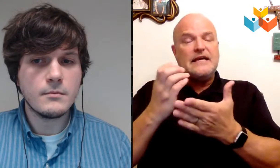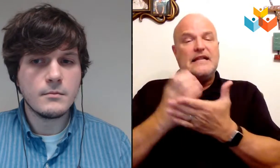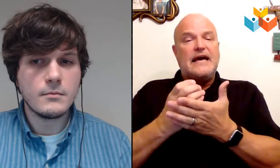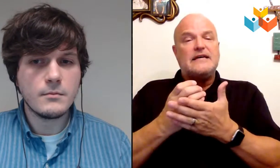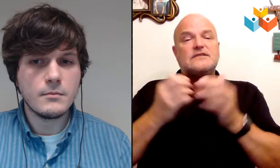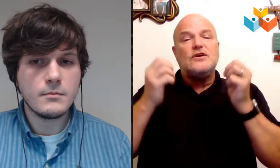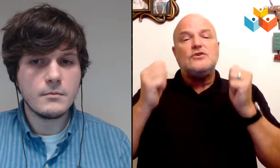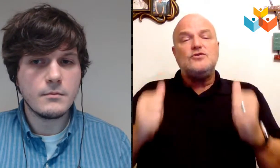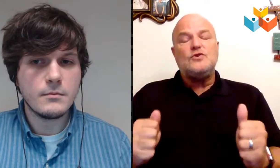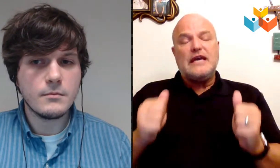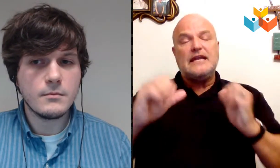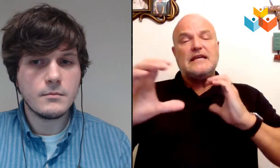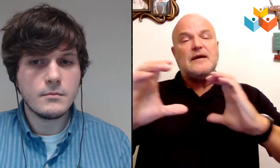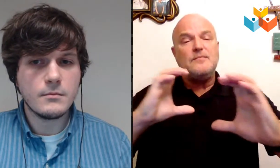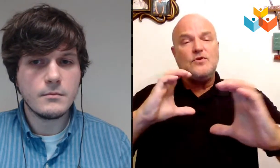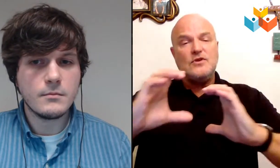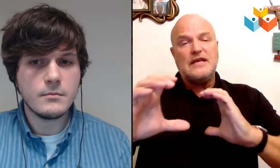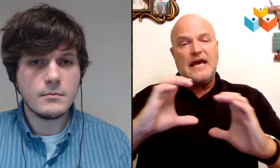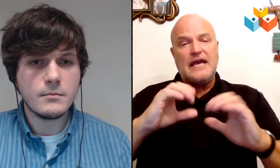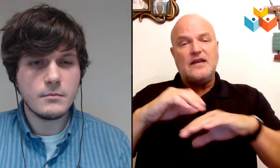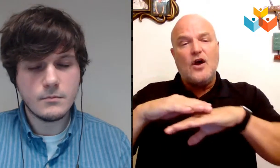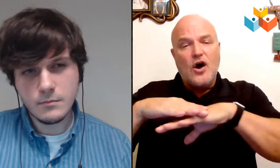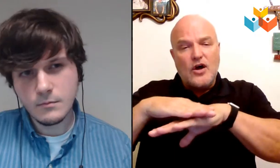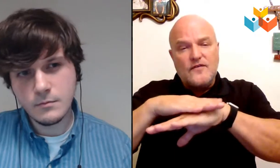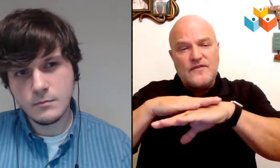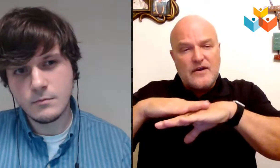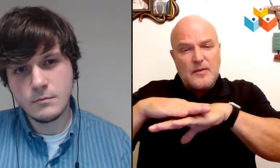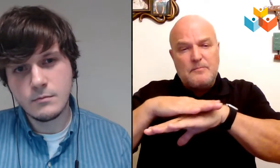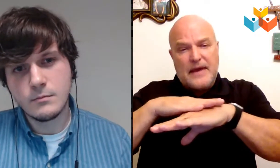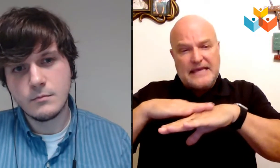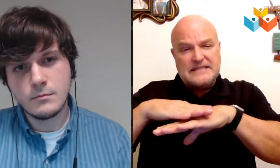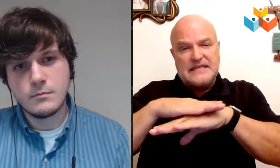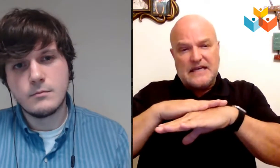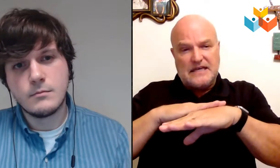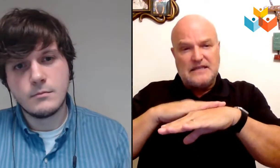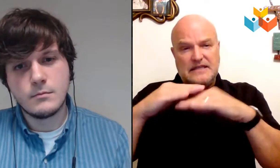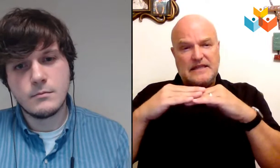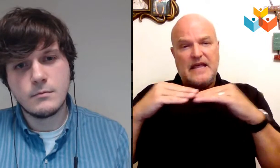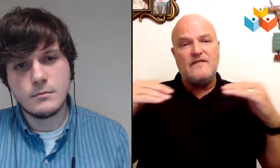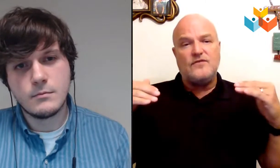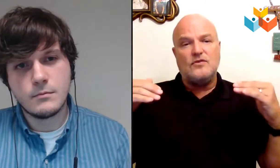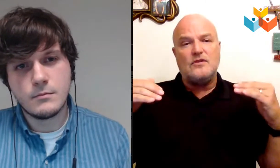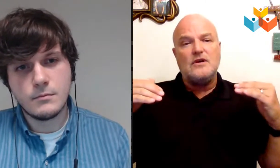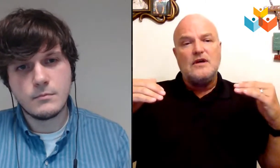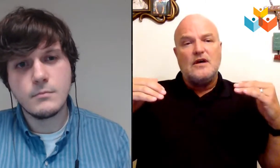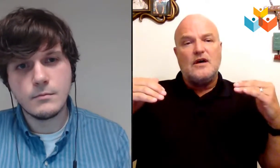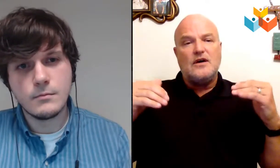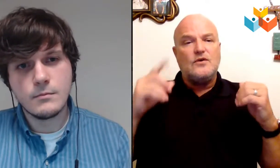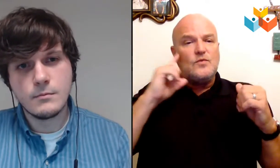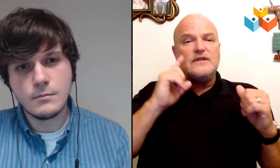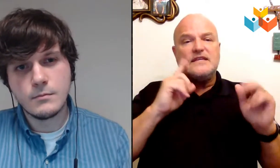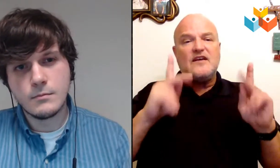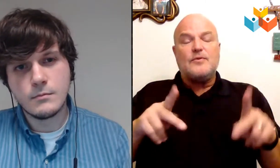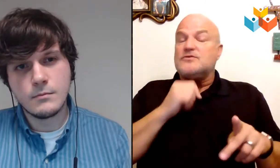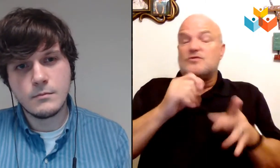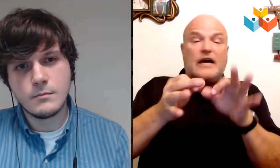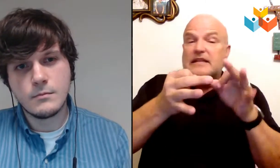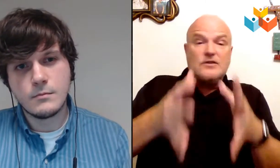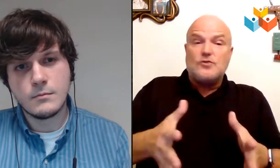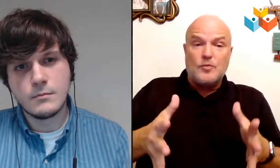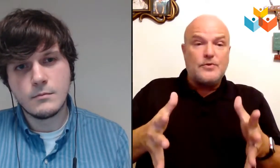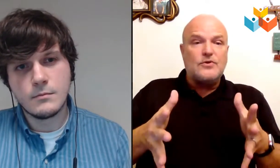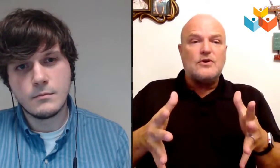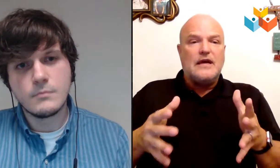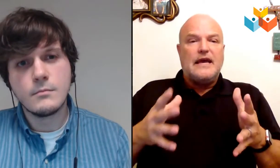done with that class, you can communicate on a very basic level with a deaf person. You're